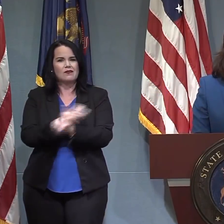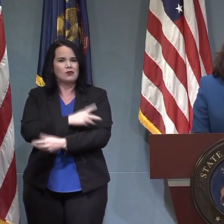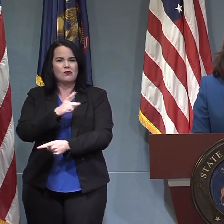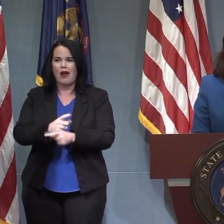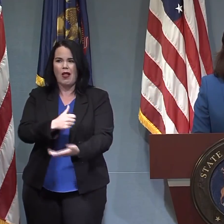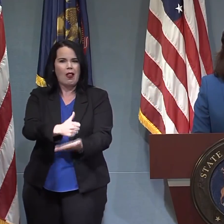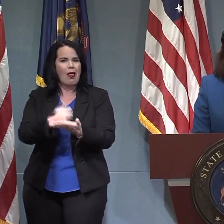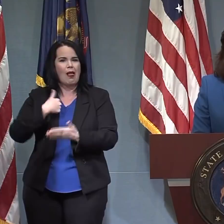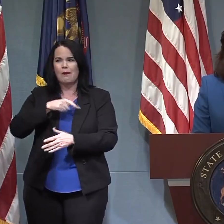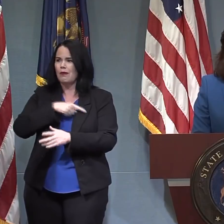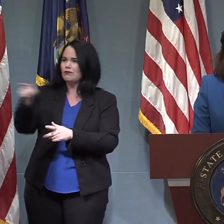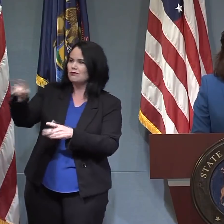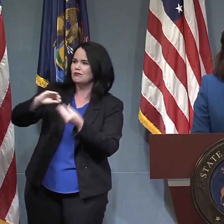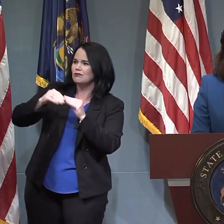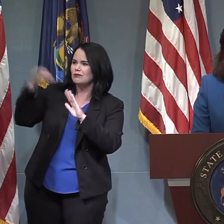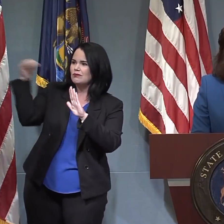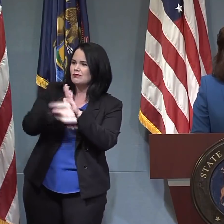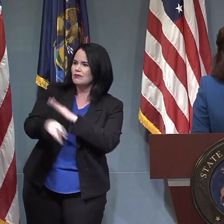this decline that we've seen.